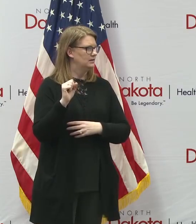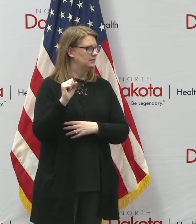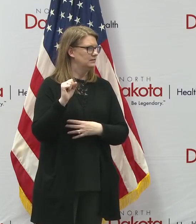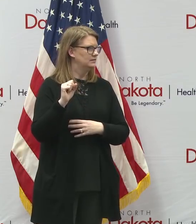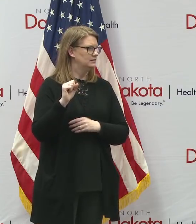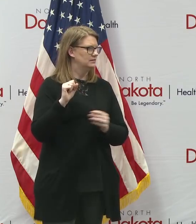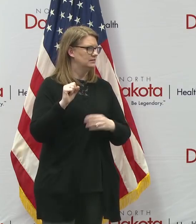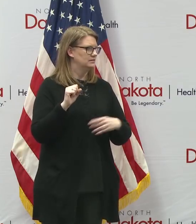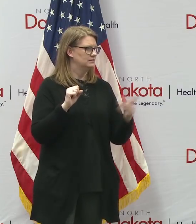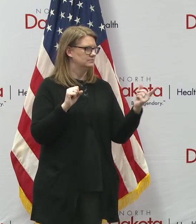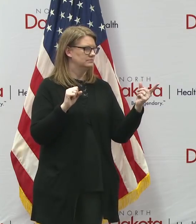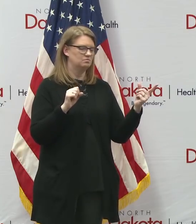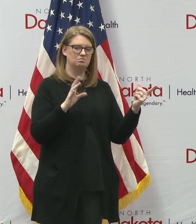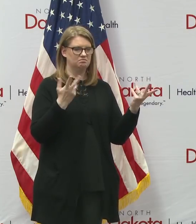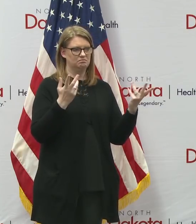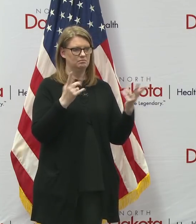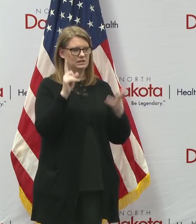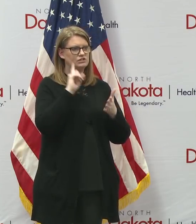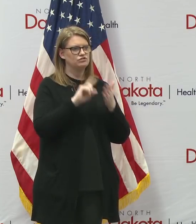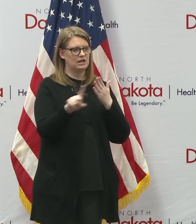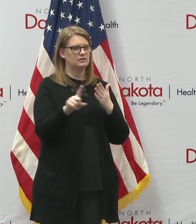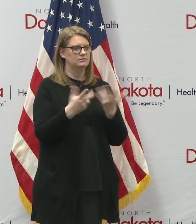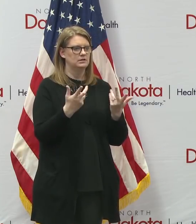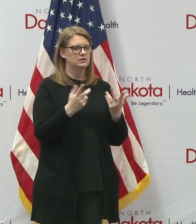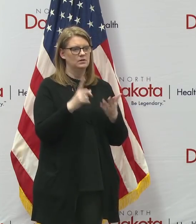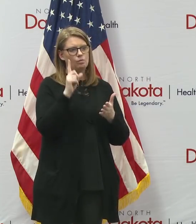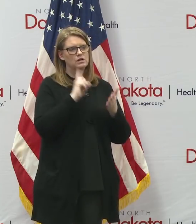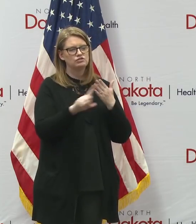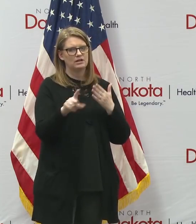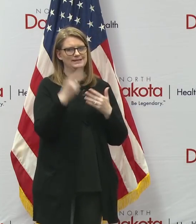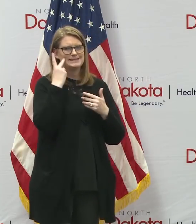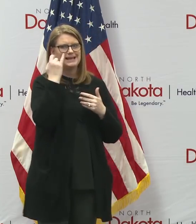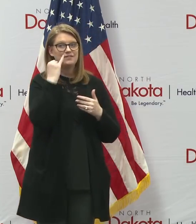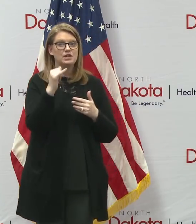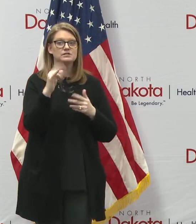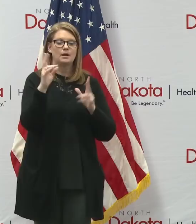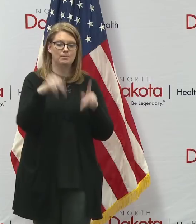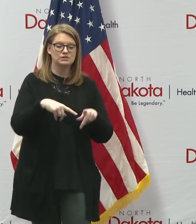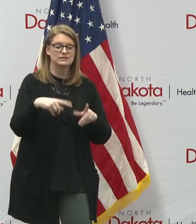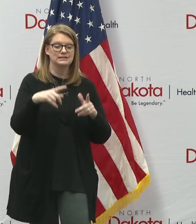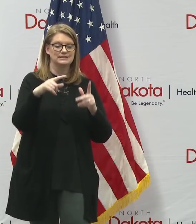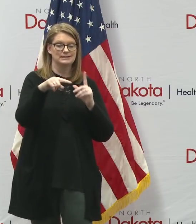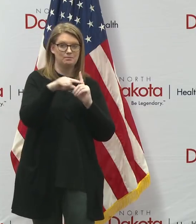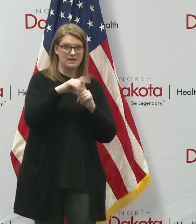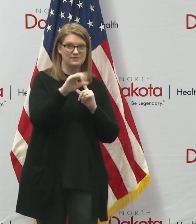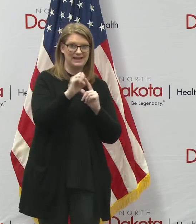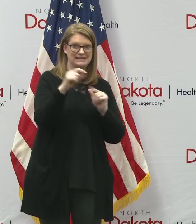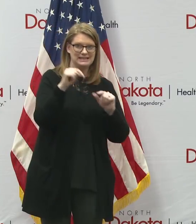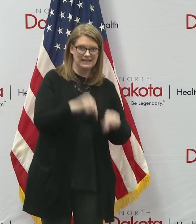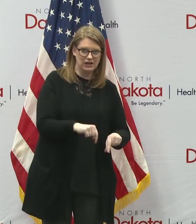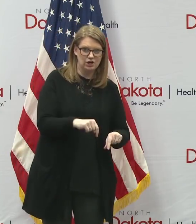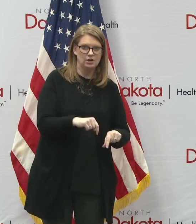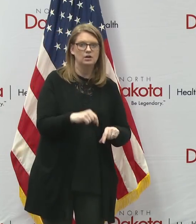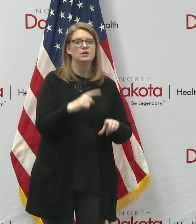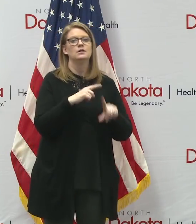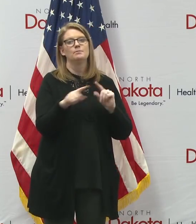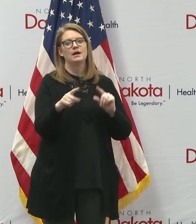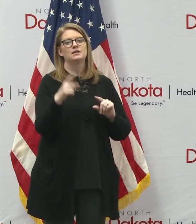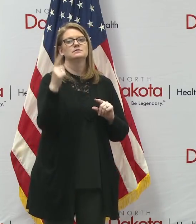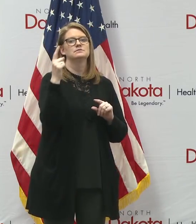we? We'll look and see if we can provide that. Okay, we'll take a look at that and see if we can give you an answer coming up. One more from Danny coming in